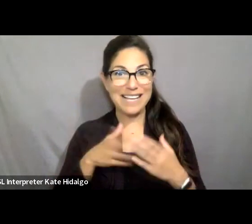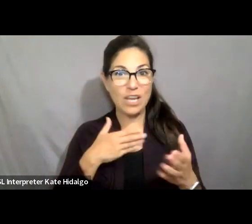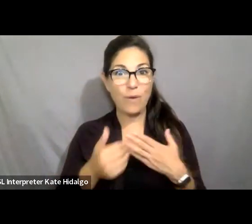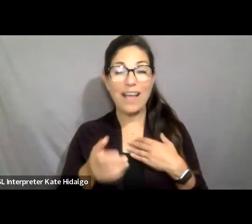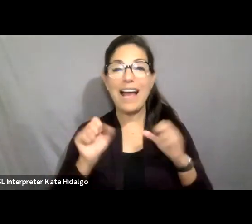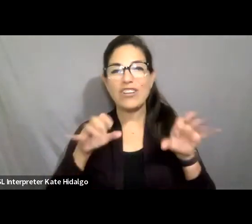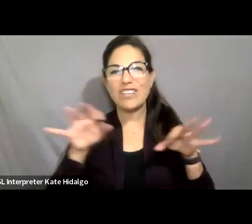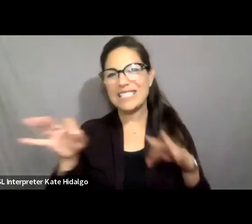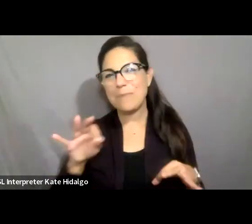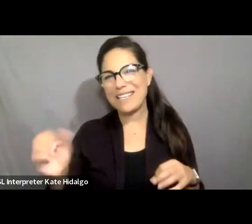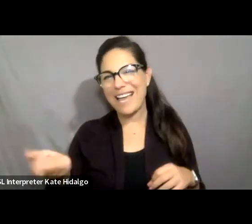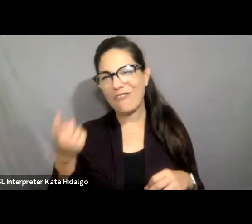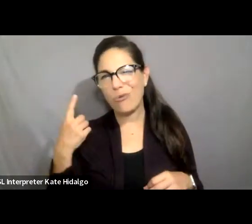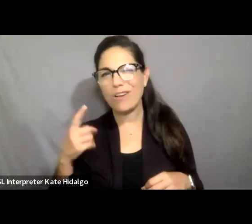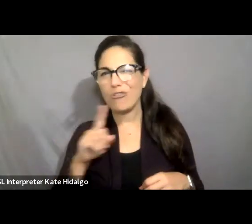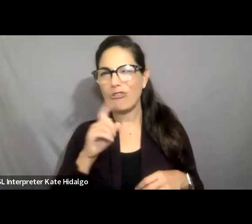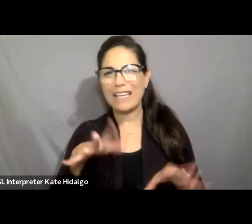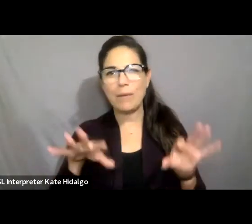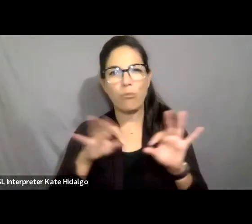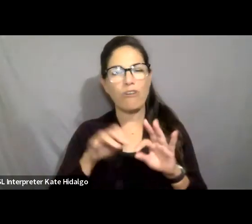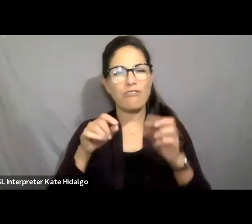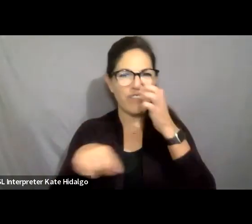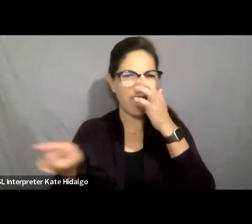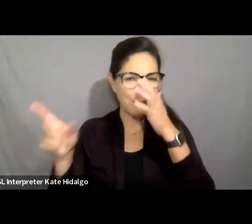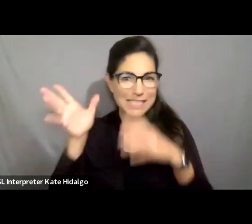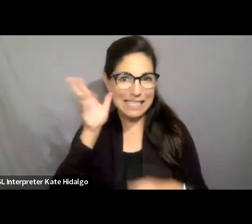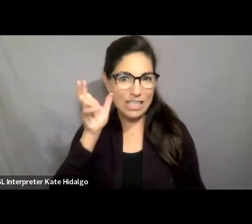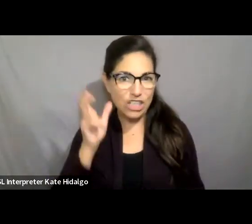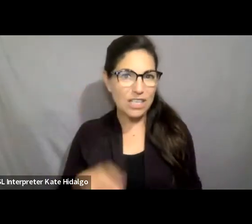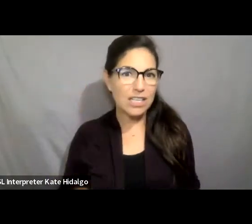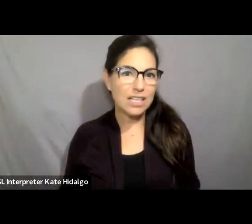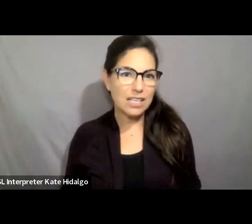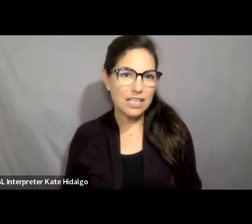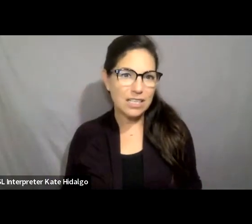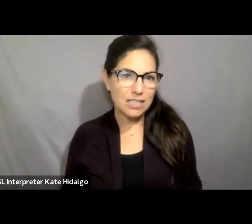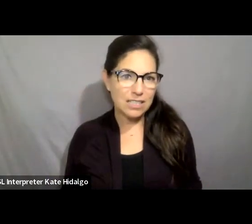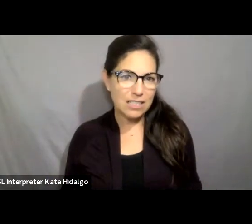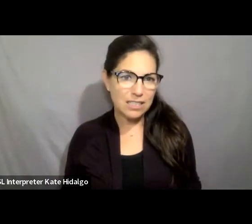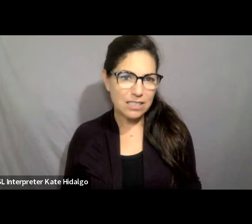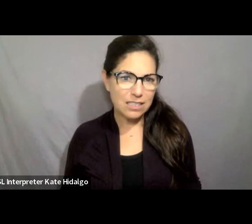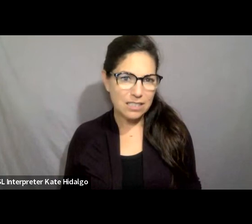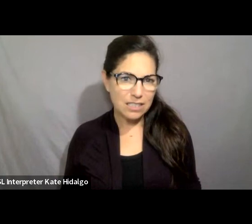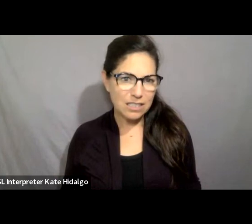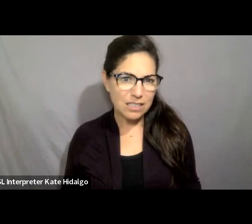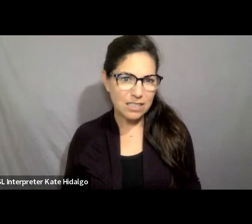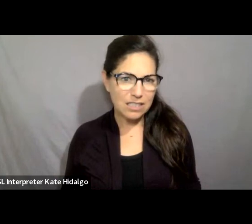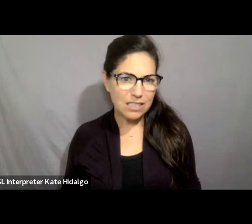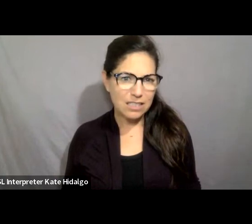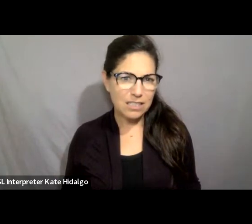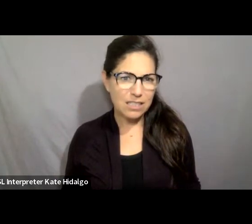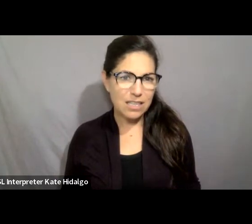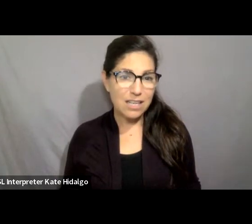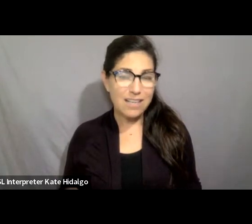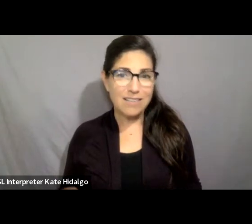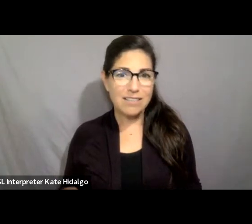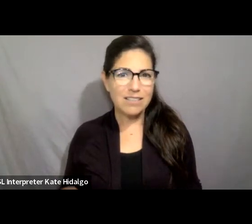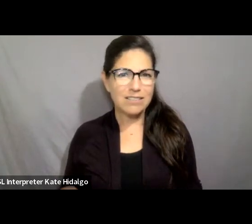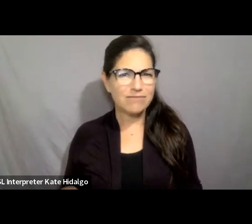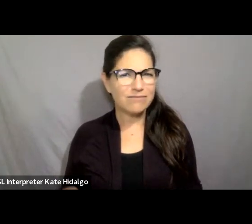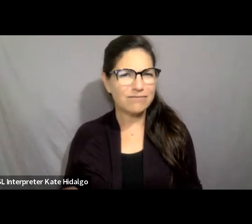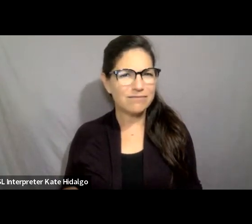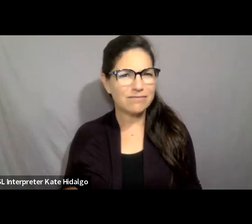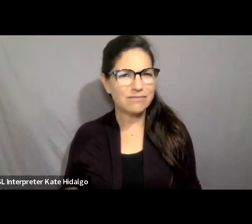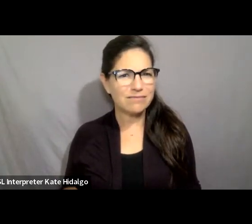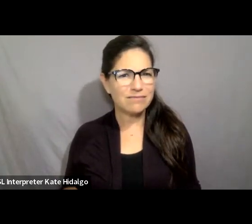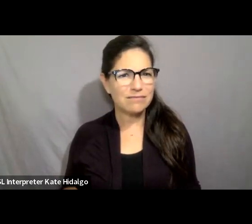explain it to everybody. And that was really important for them to hear that, no, you didn't get a cut in pay. And the longevity thing that we pulled through,